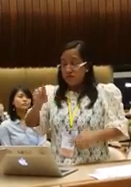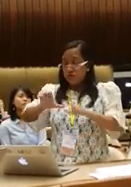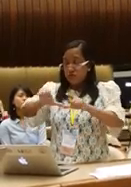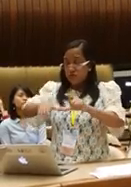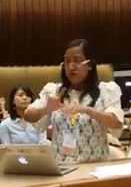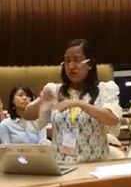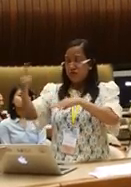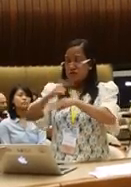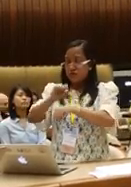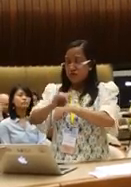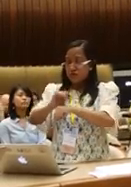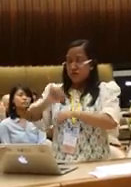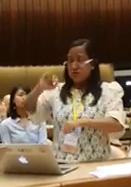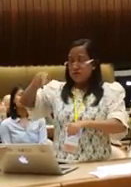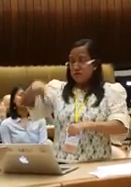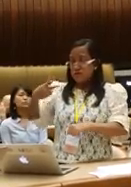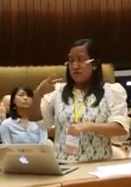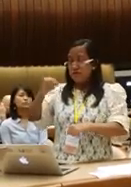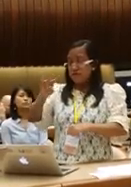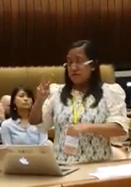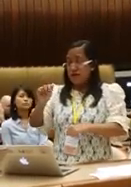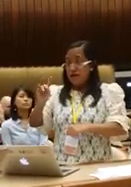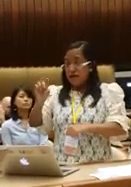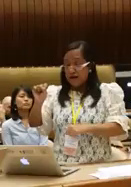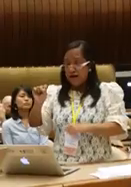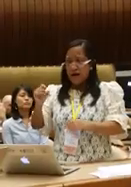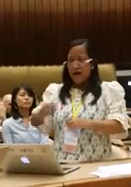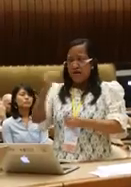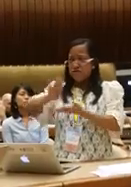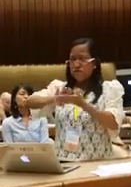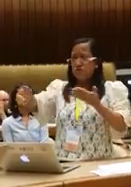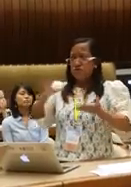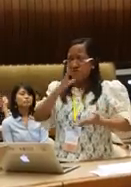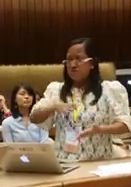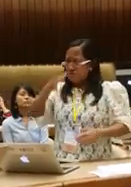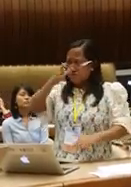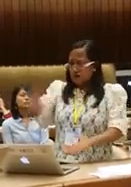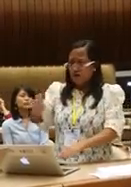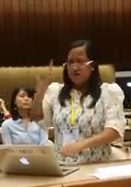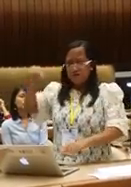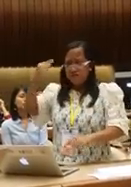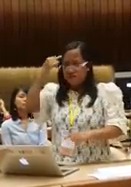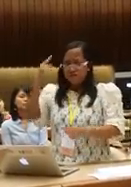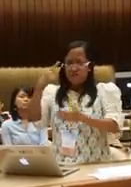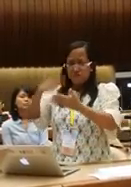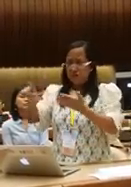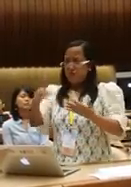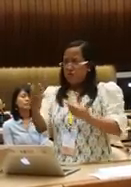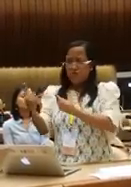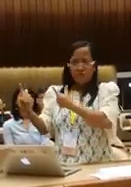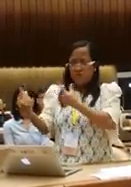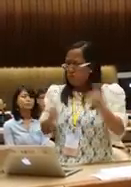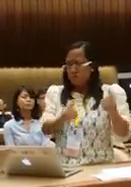and treated as criminals. Marginalized women, either in rural and urban areas, are often deprived of free and